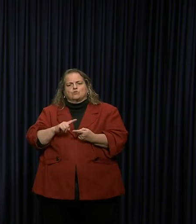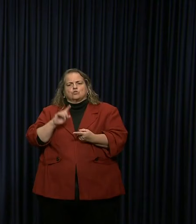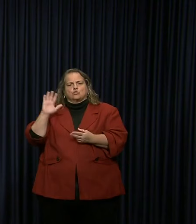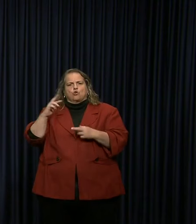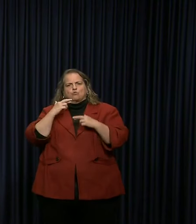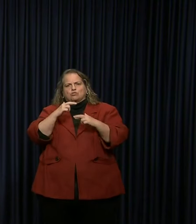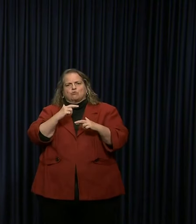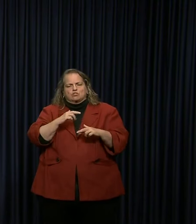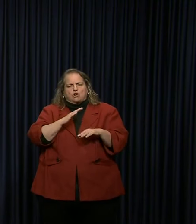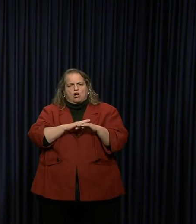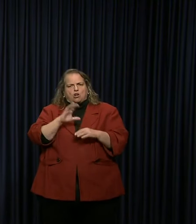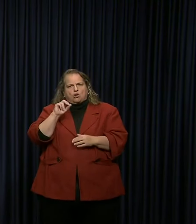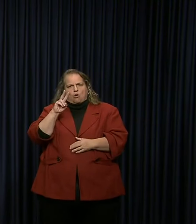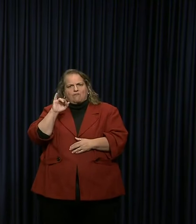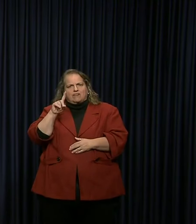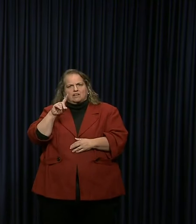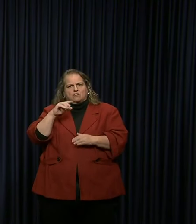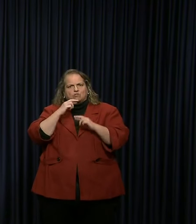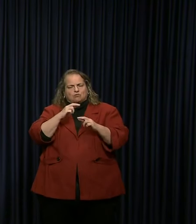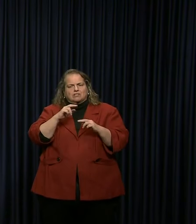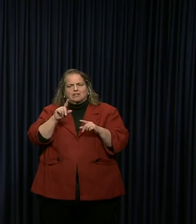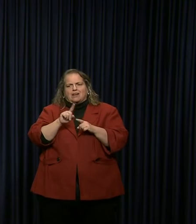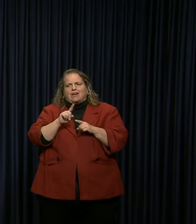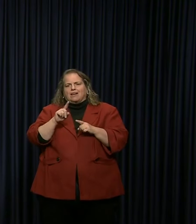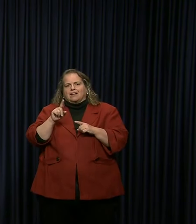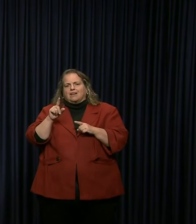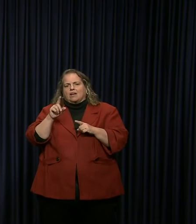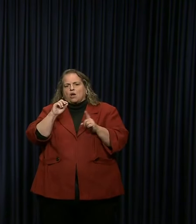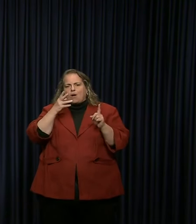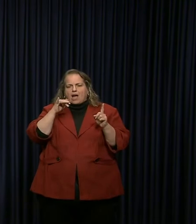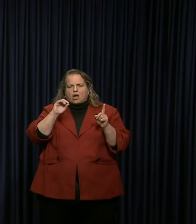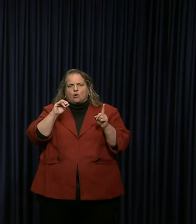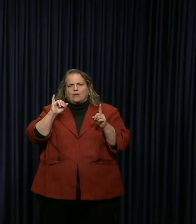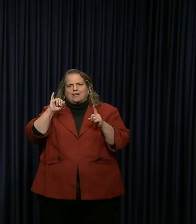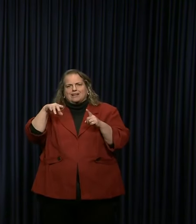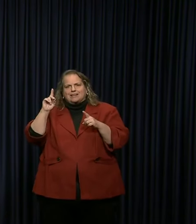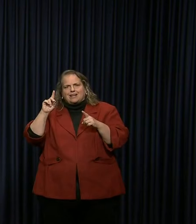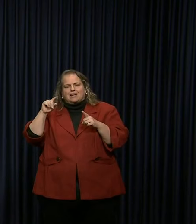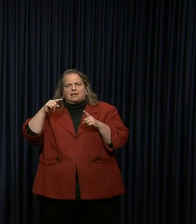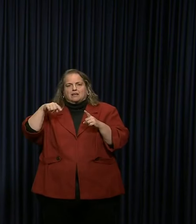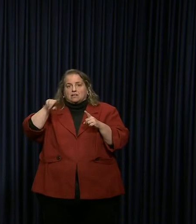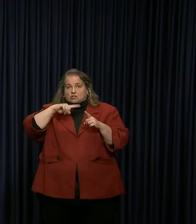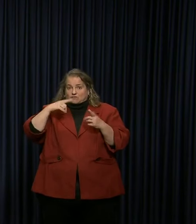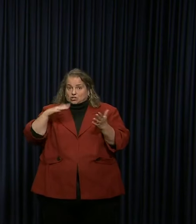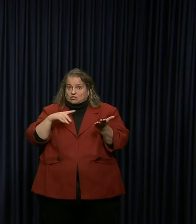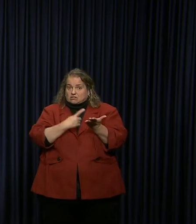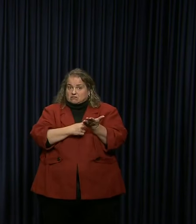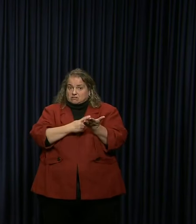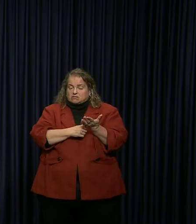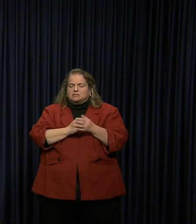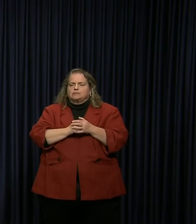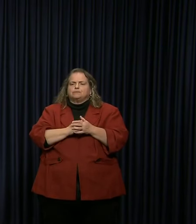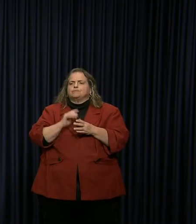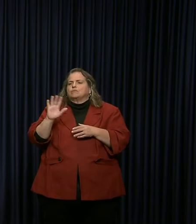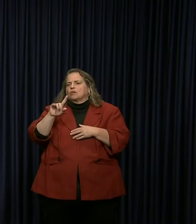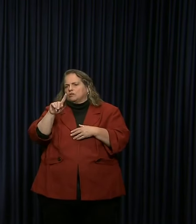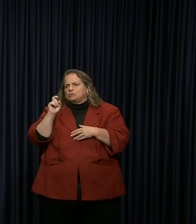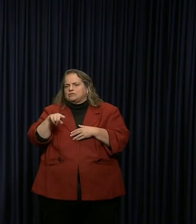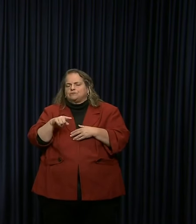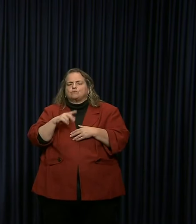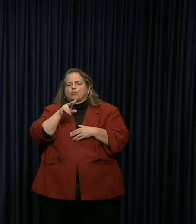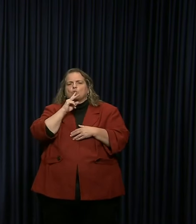you considered doing that with states like Ohio and Indiana, and have some of those discussions already begun? Yeah. So the question is, there were, I believe,